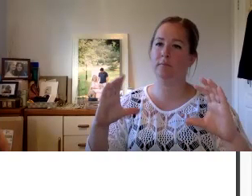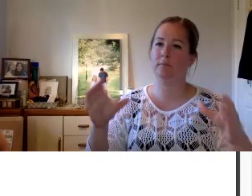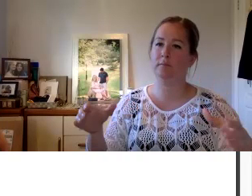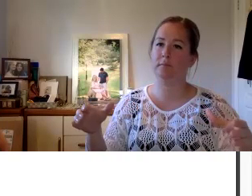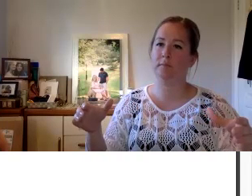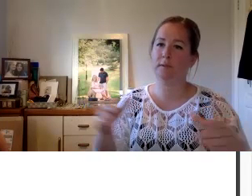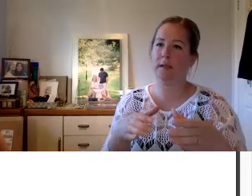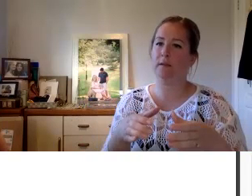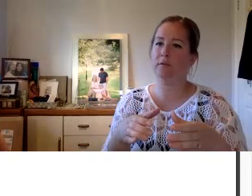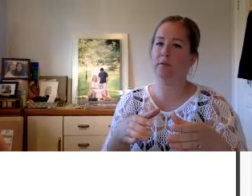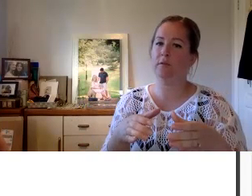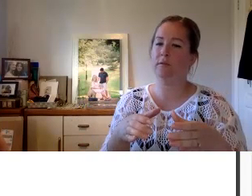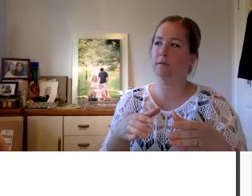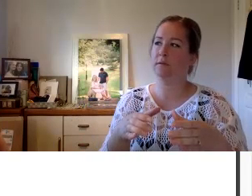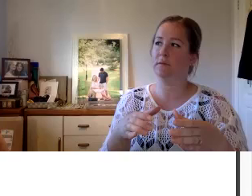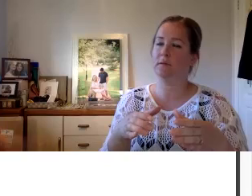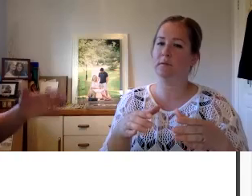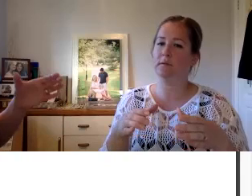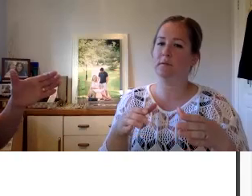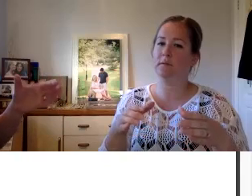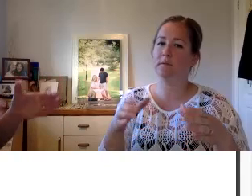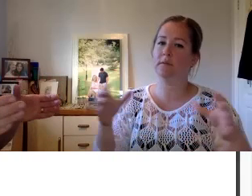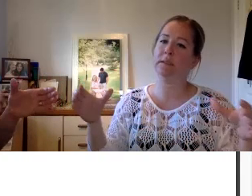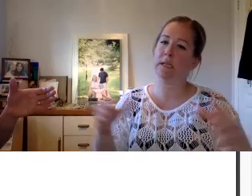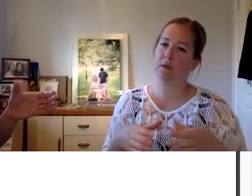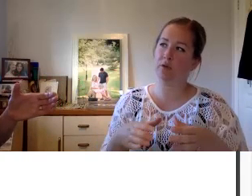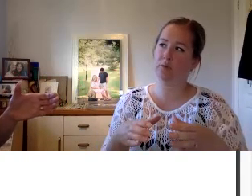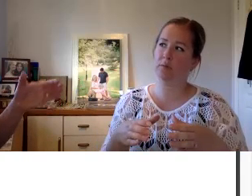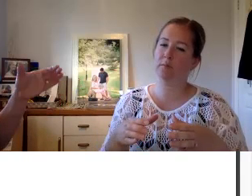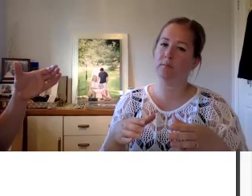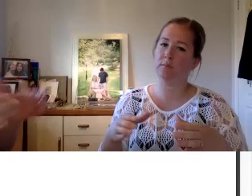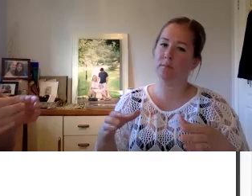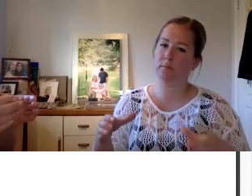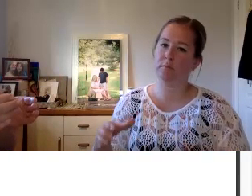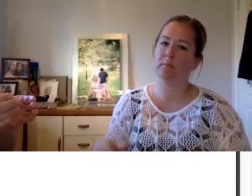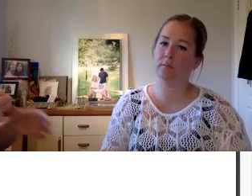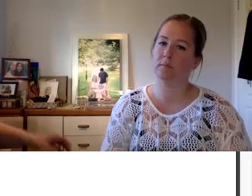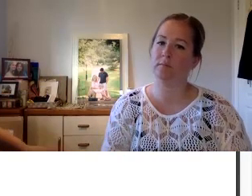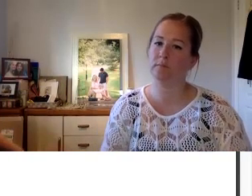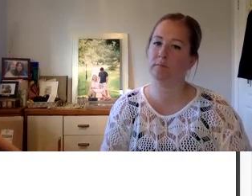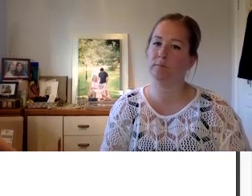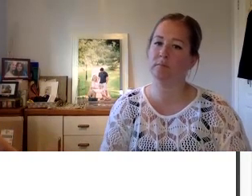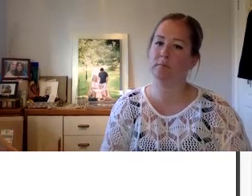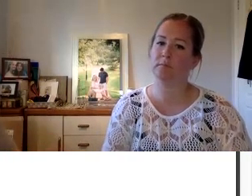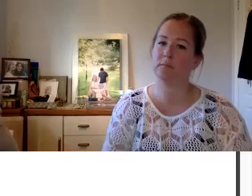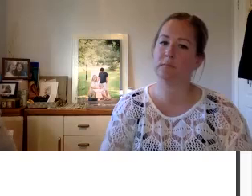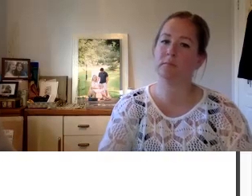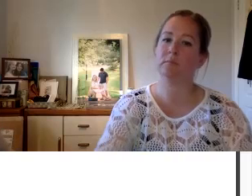Together, the word together, and you gesture that with your hands again, using both hands, together.